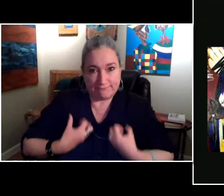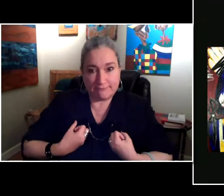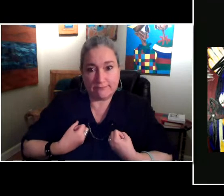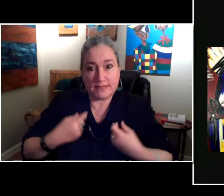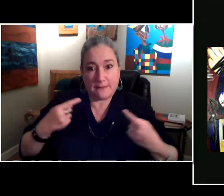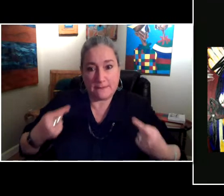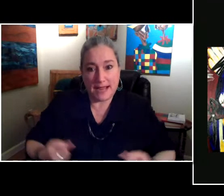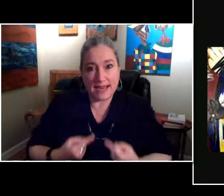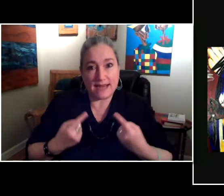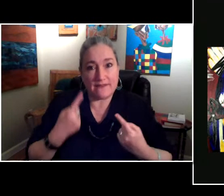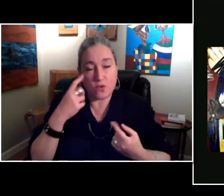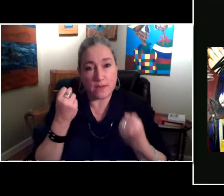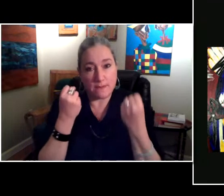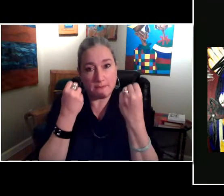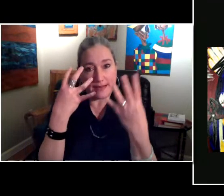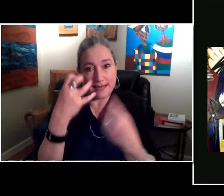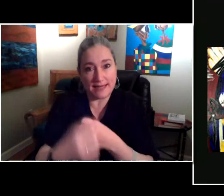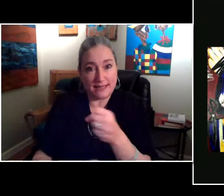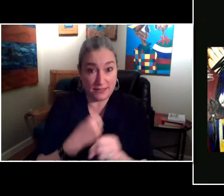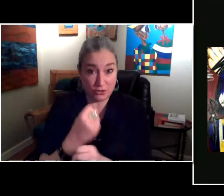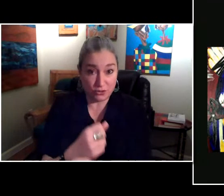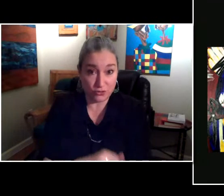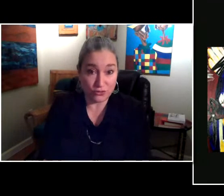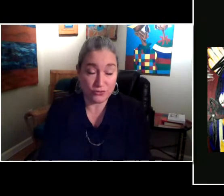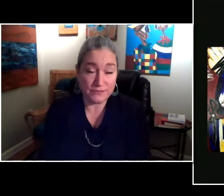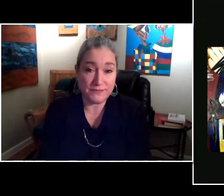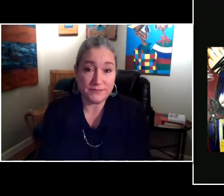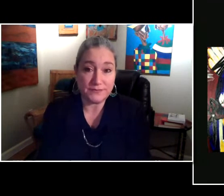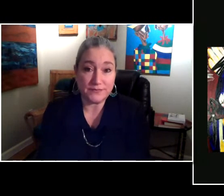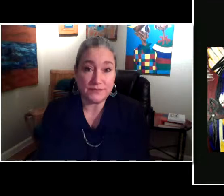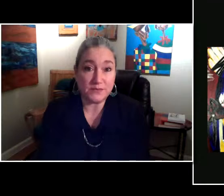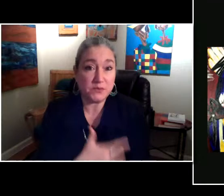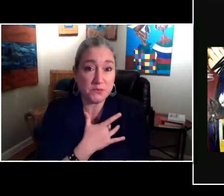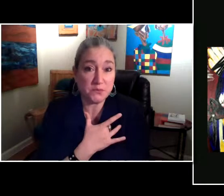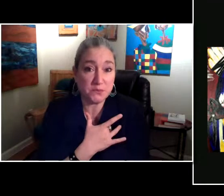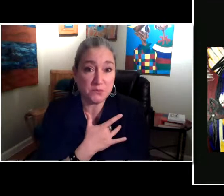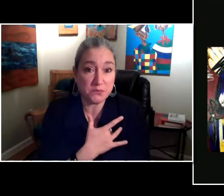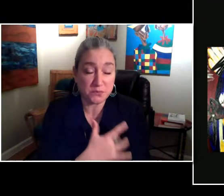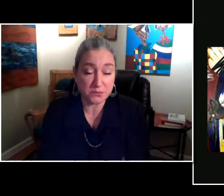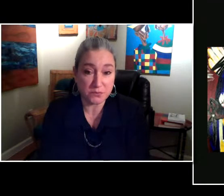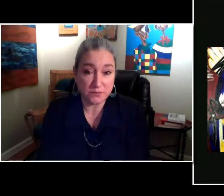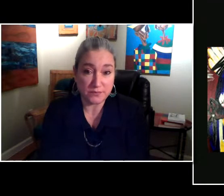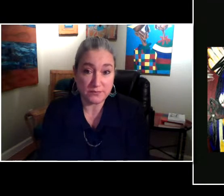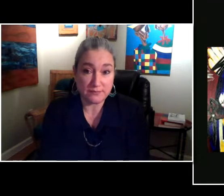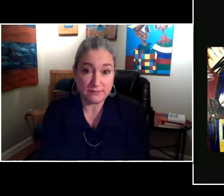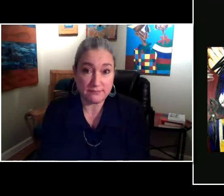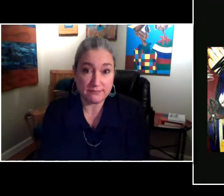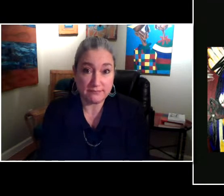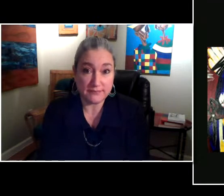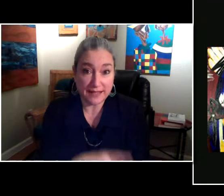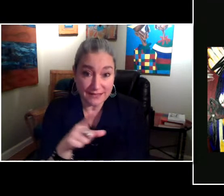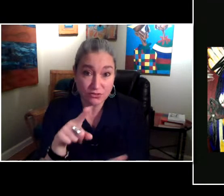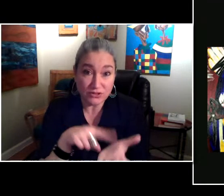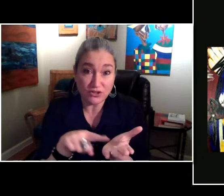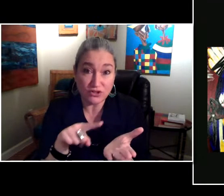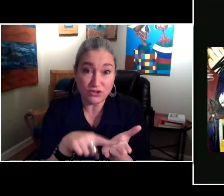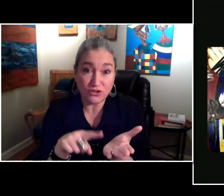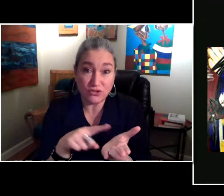I feel. I was oppressed. I internalized this pain for many years.